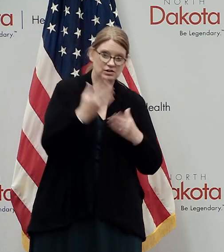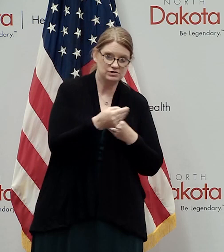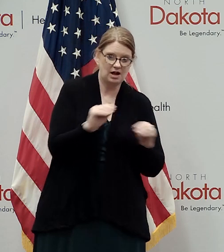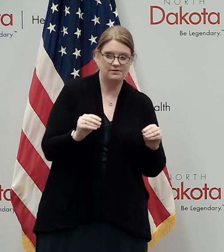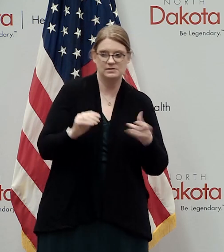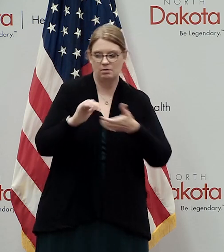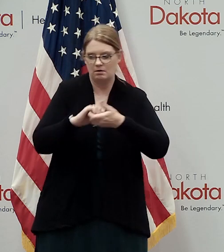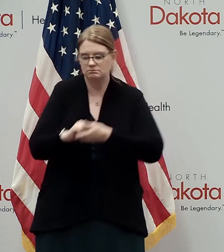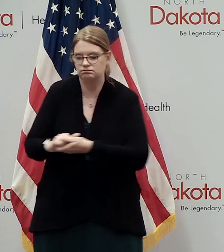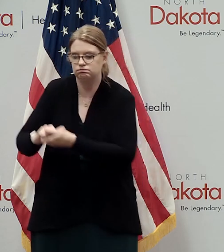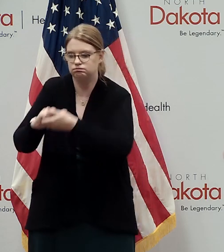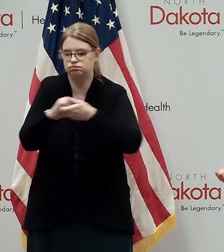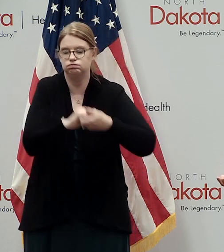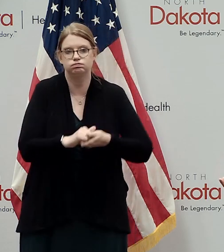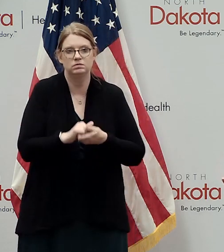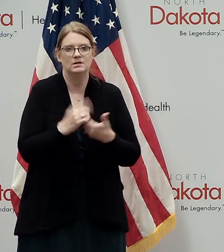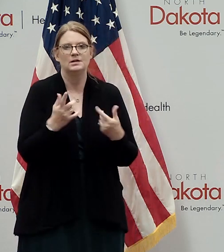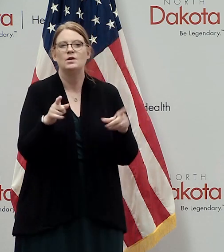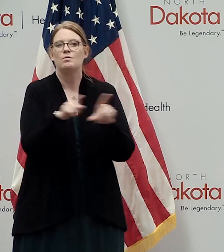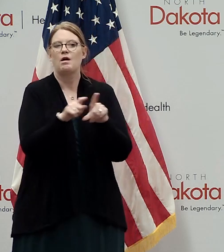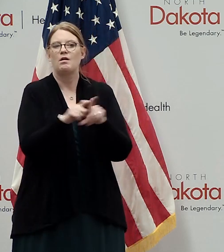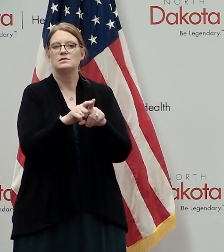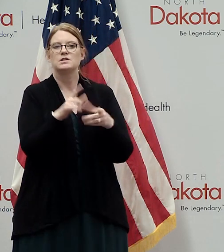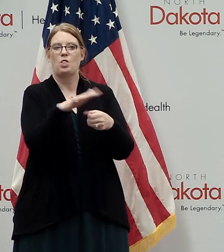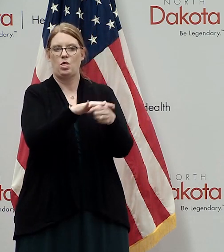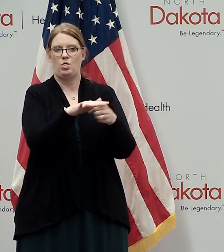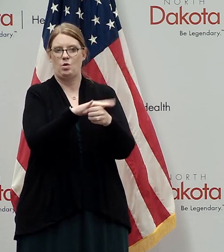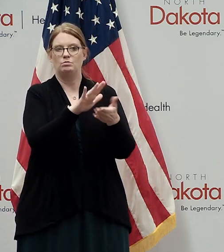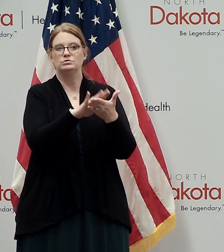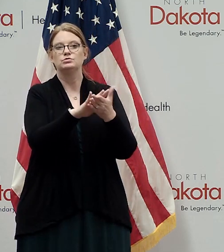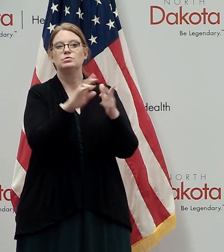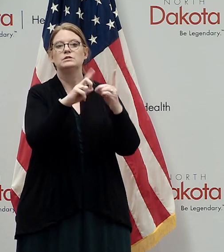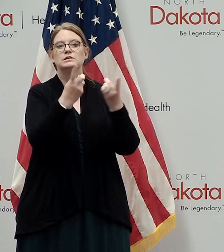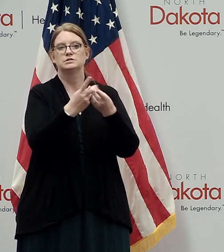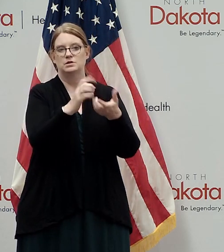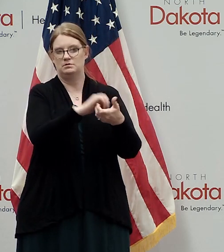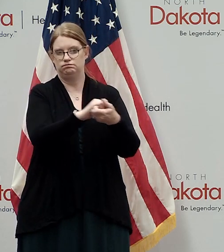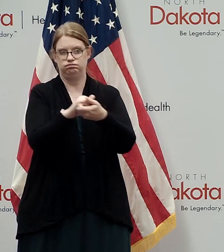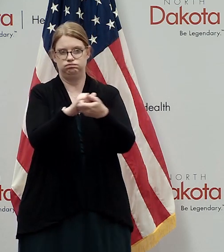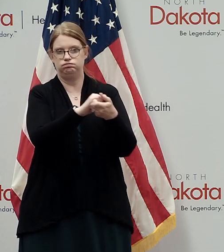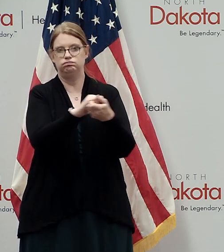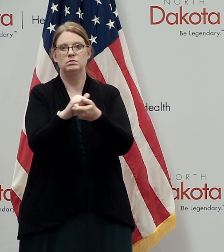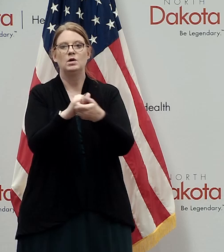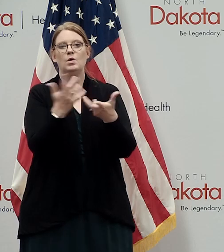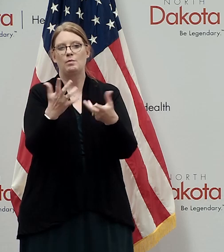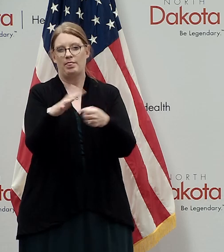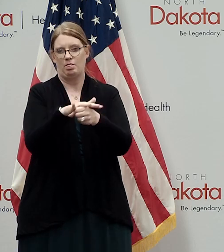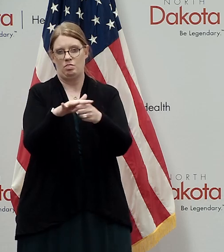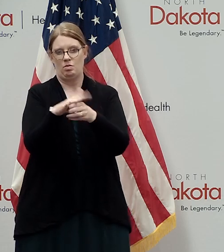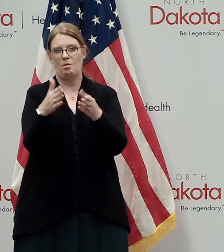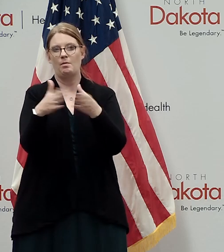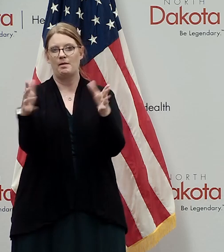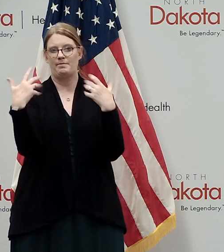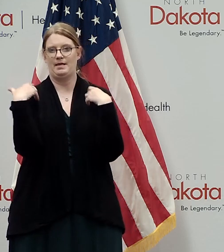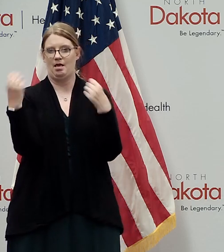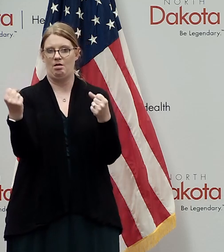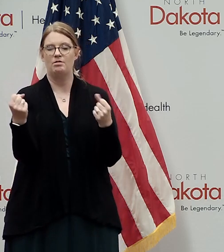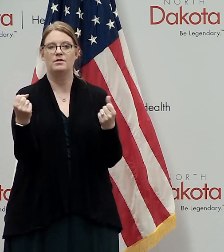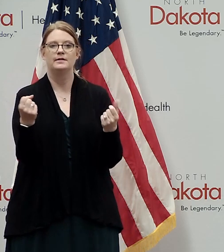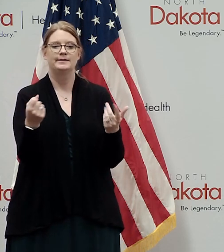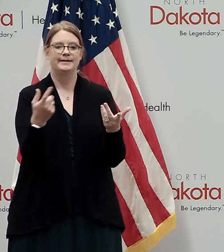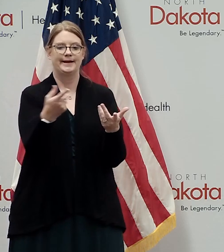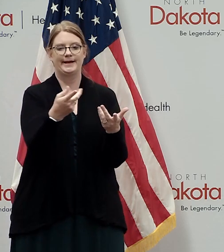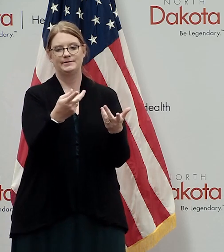our local school districts work with our local public health units to make those decisions together in concert, leveraging